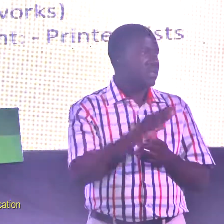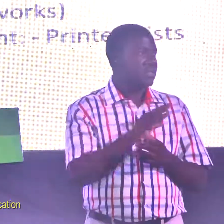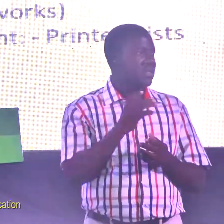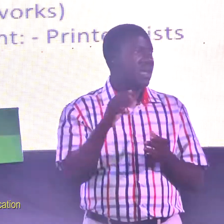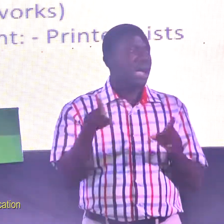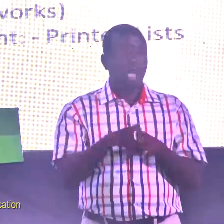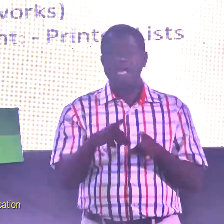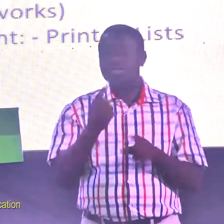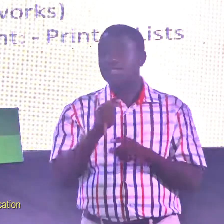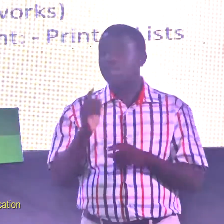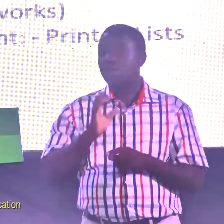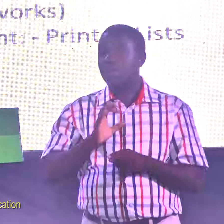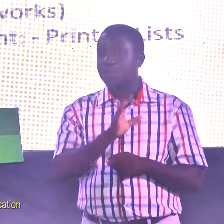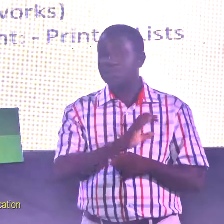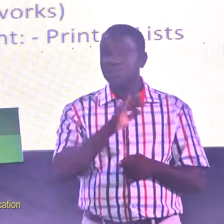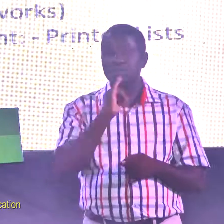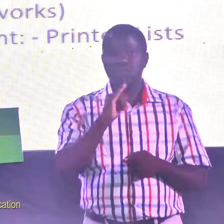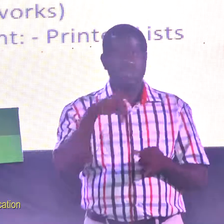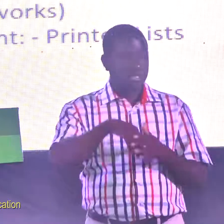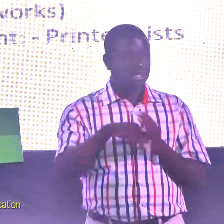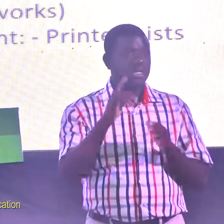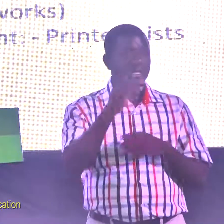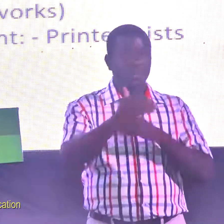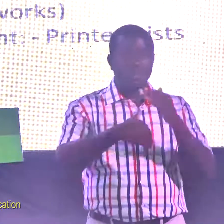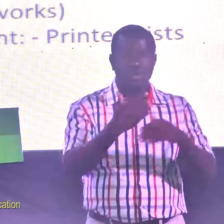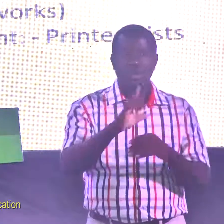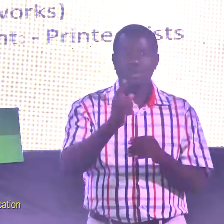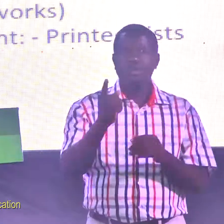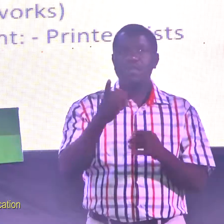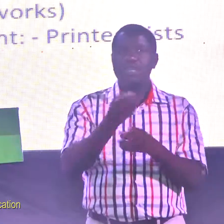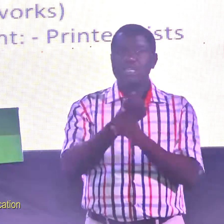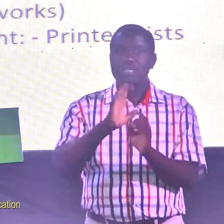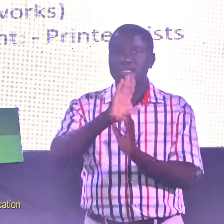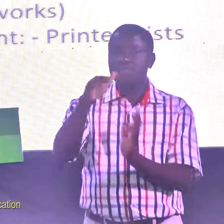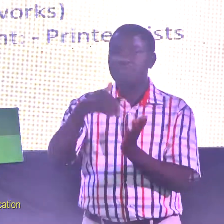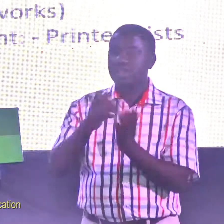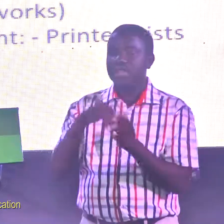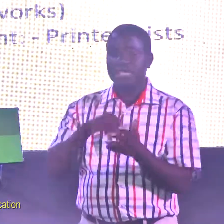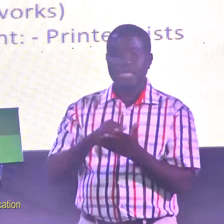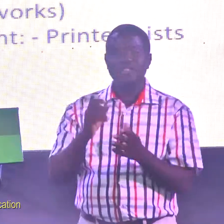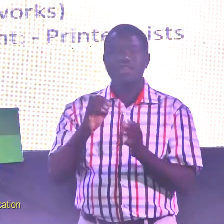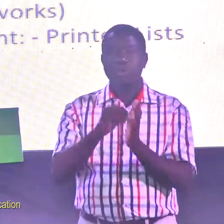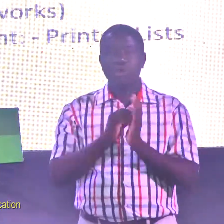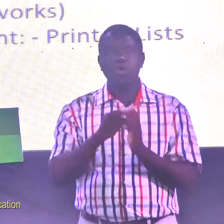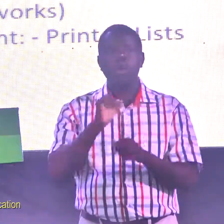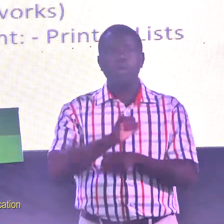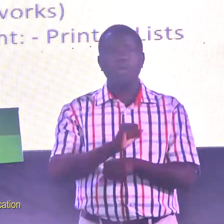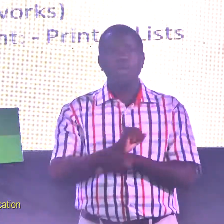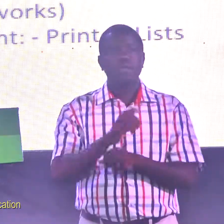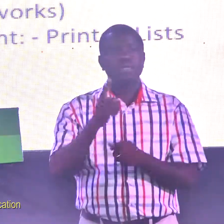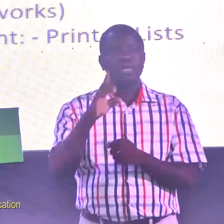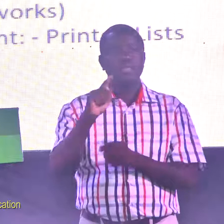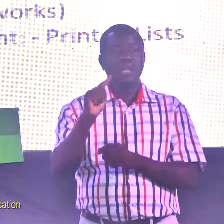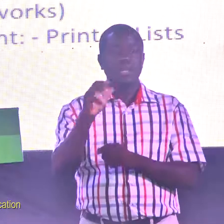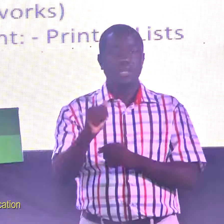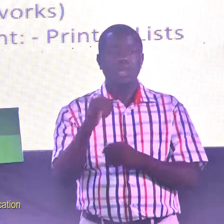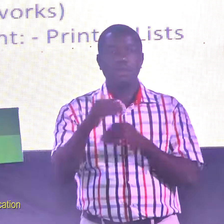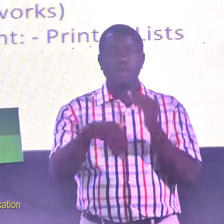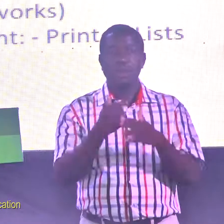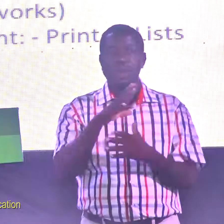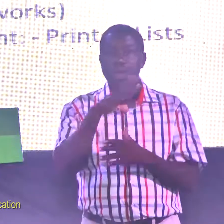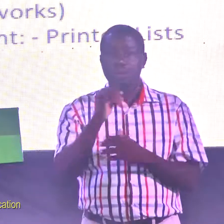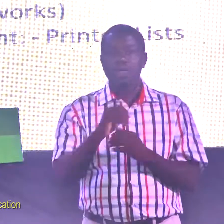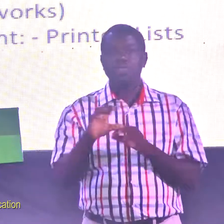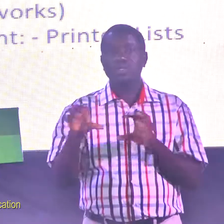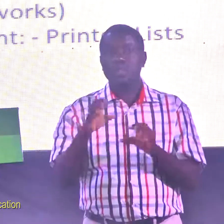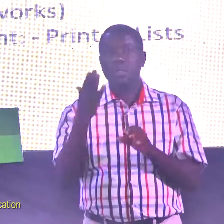the commission is in the process of decentralizing its operations. The data processing was done by